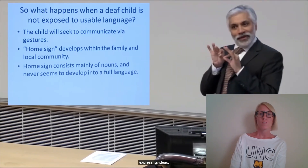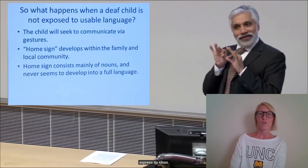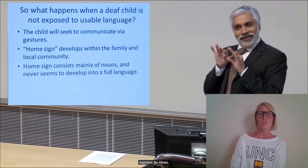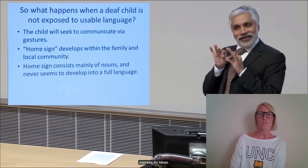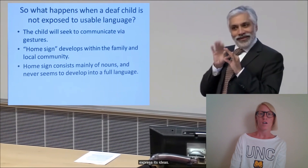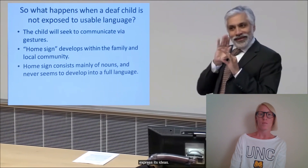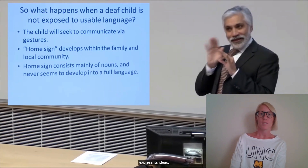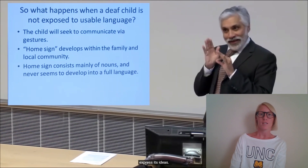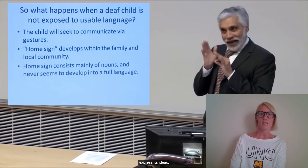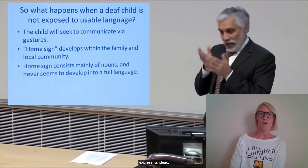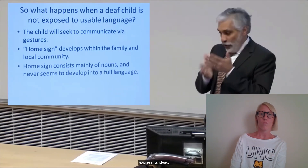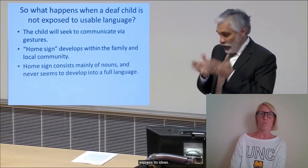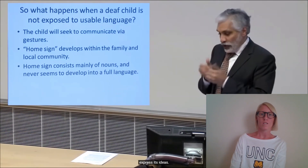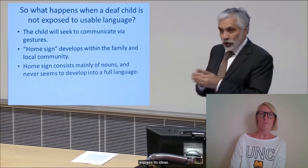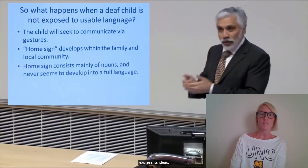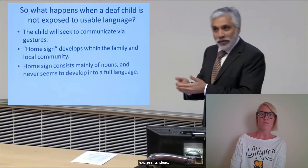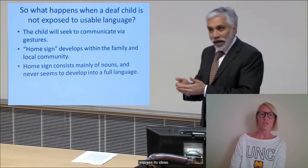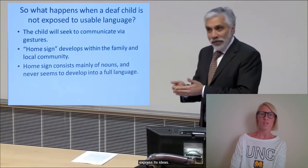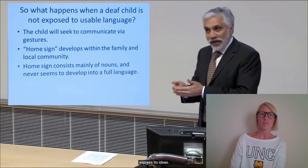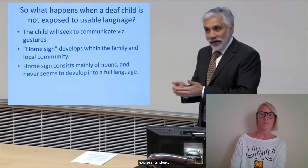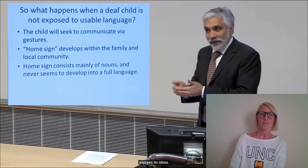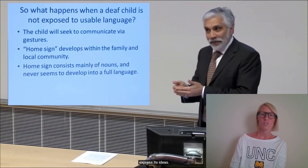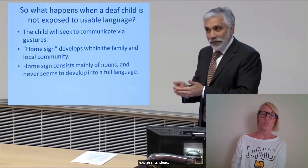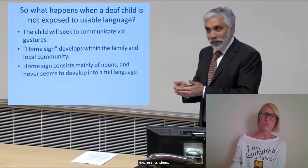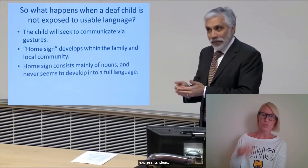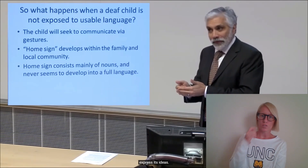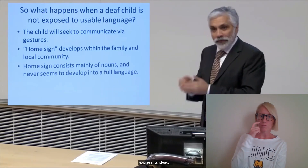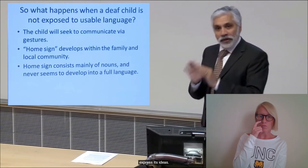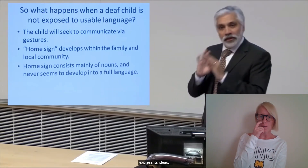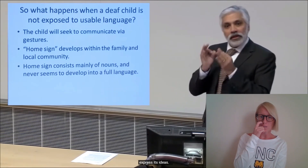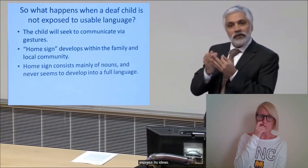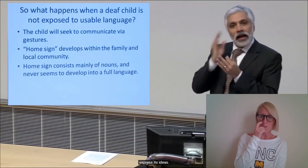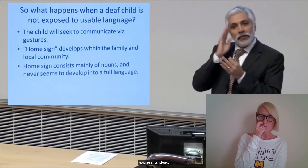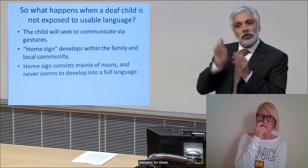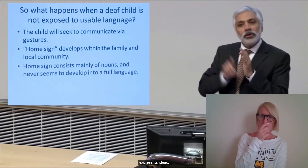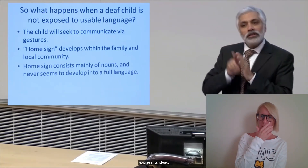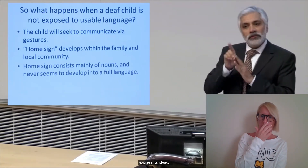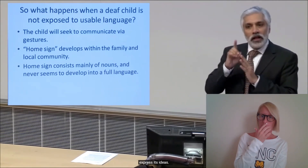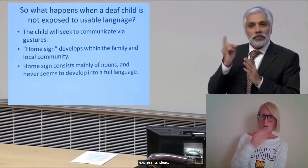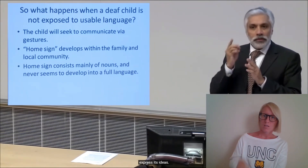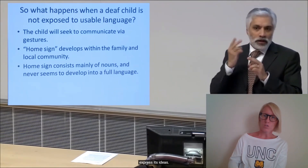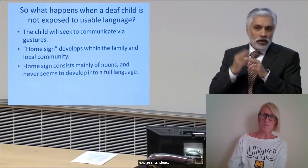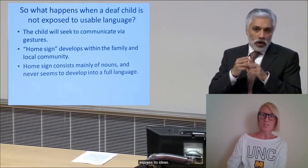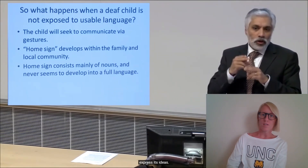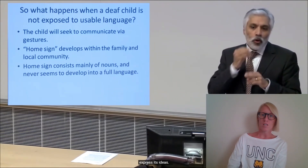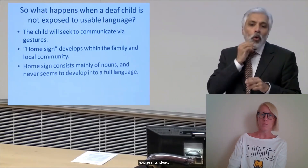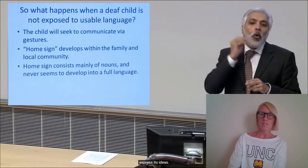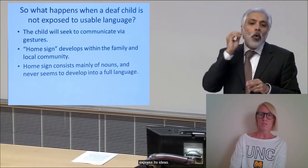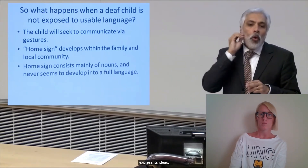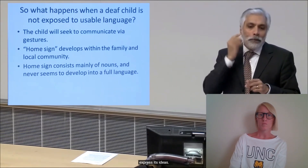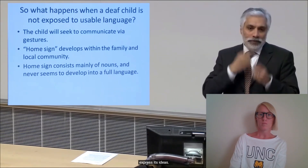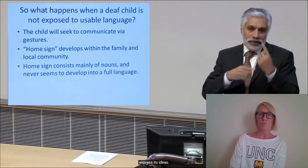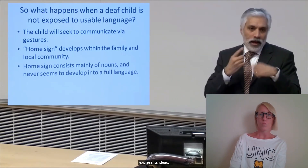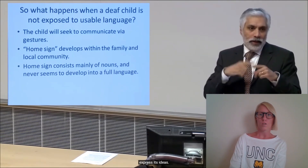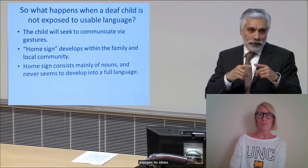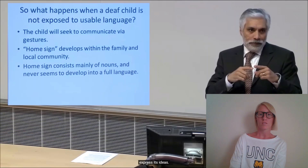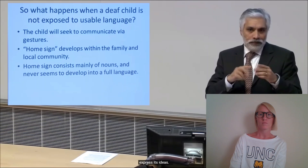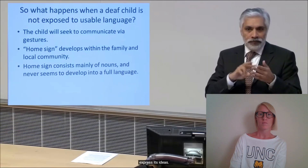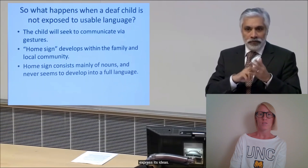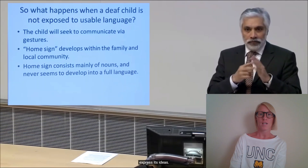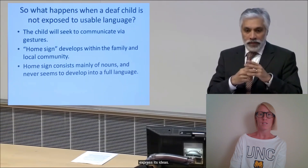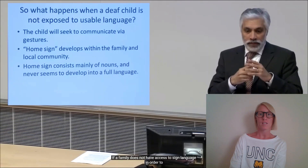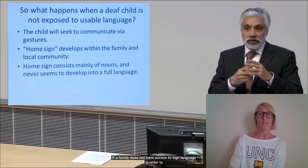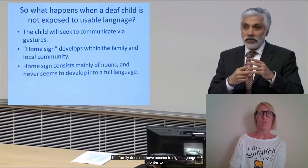You don't want to focus on picking out one specific solution for that baby. You have to develop